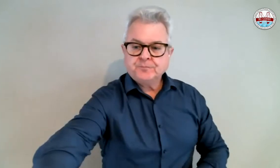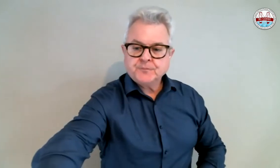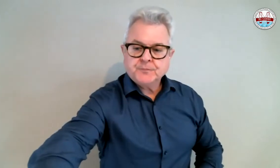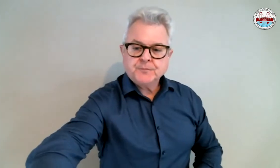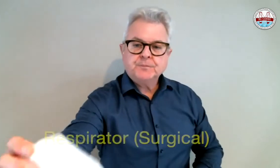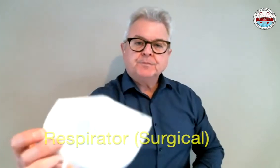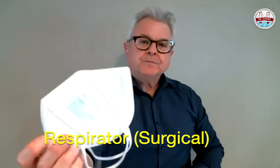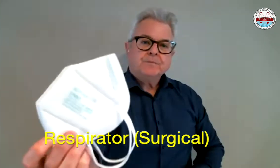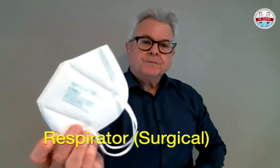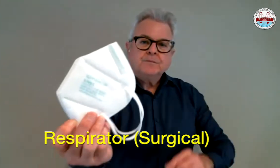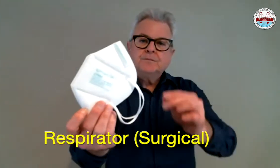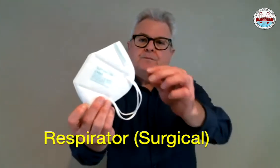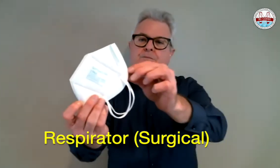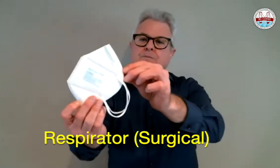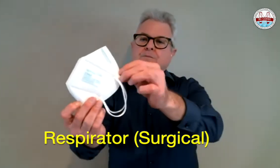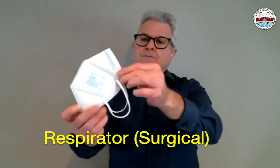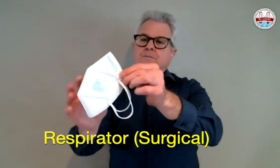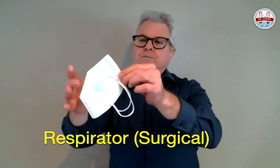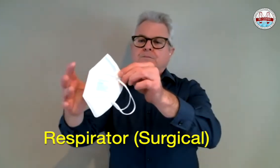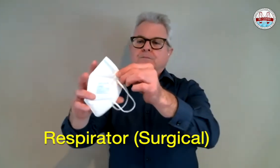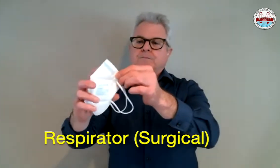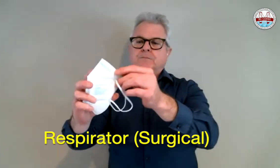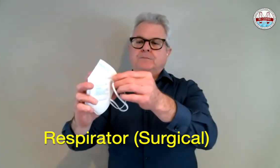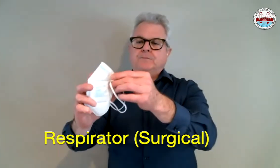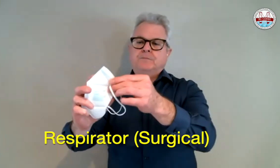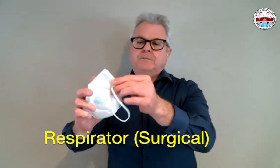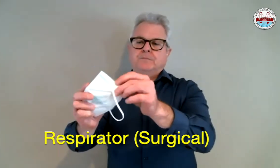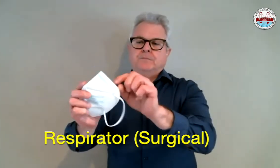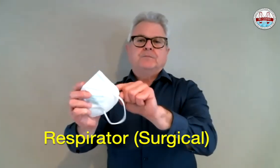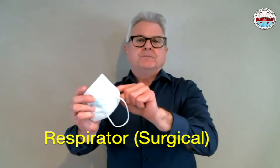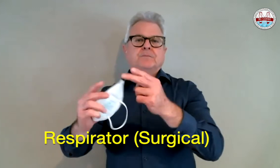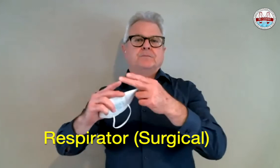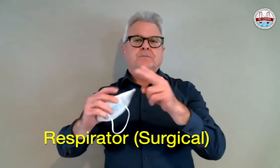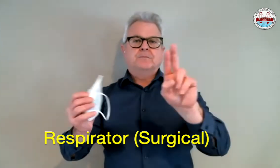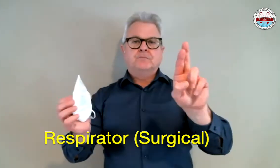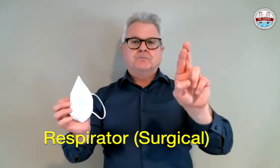The third type of mask is the type that I'm holding in my hand now,